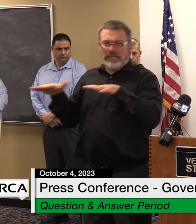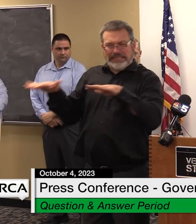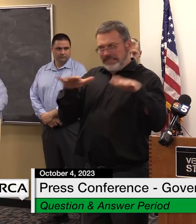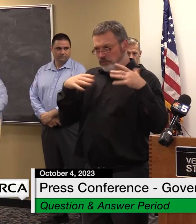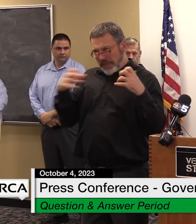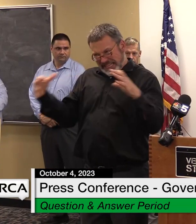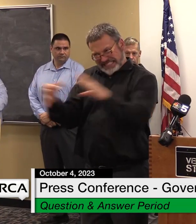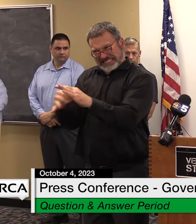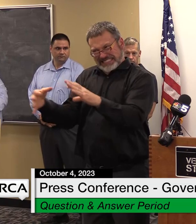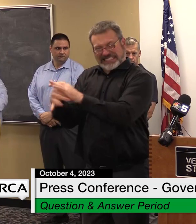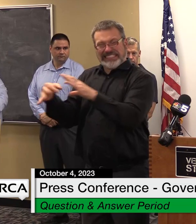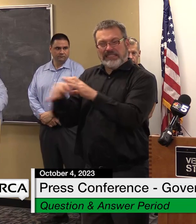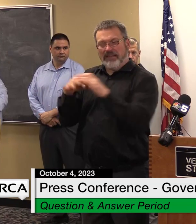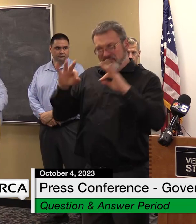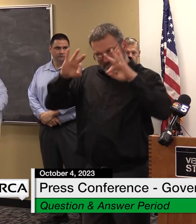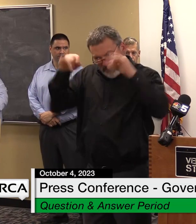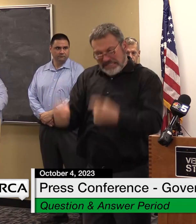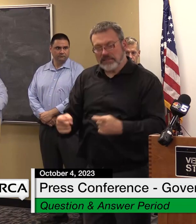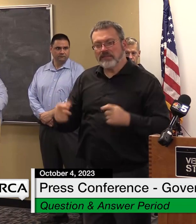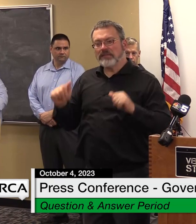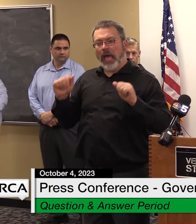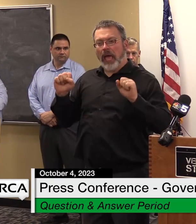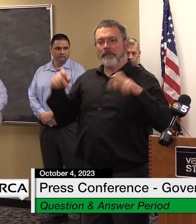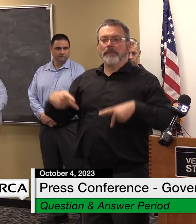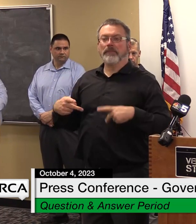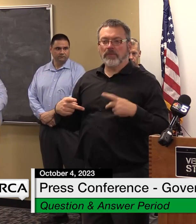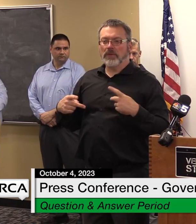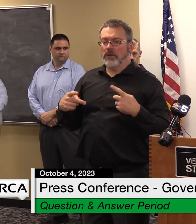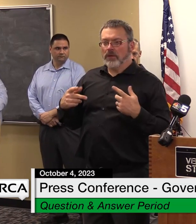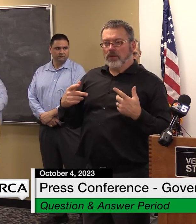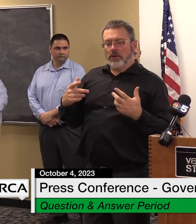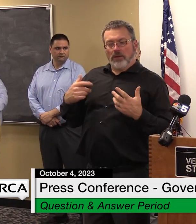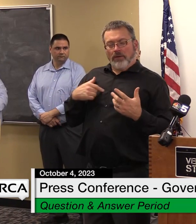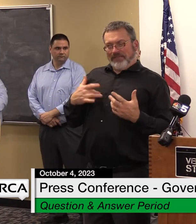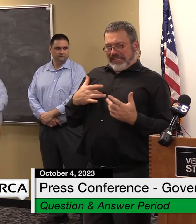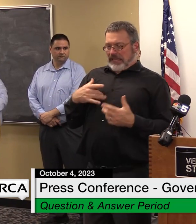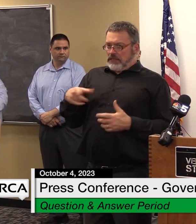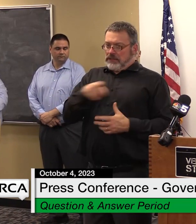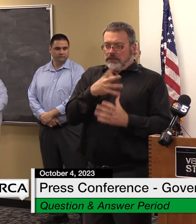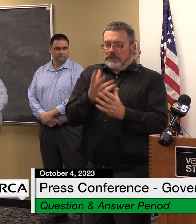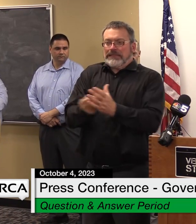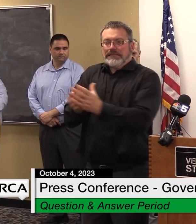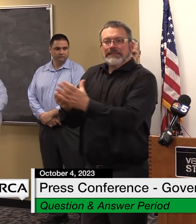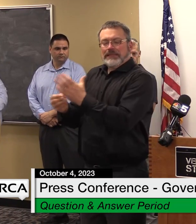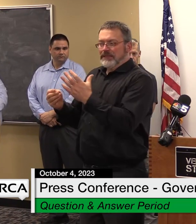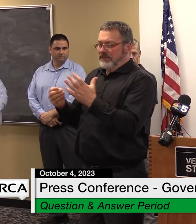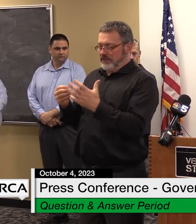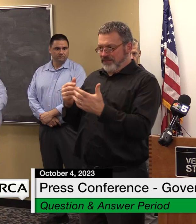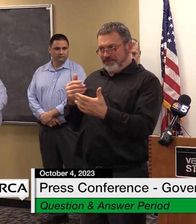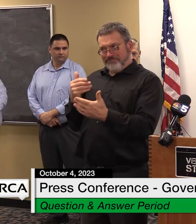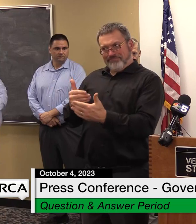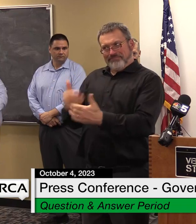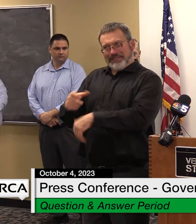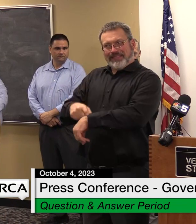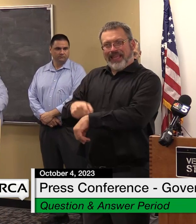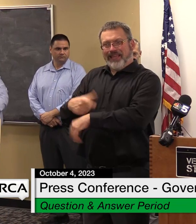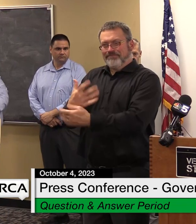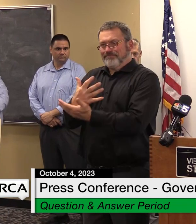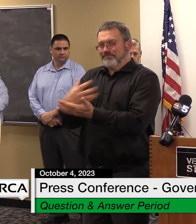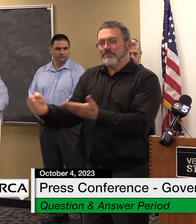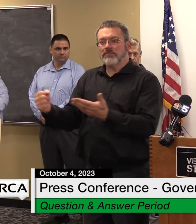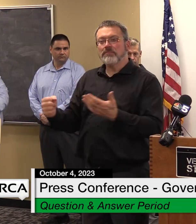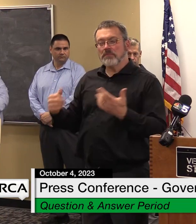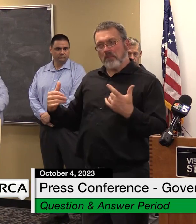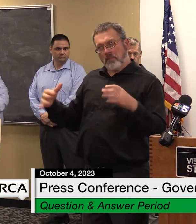impacted. I felt that there was a gap, and just anecdotally, I felt there was a gap. And so we're trying to bridge that gap now